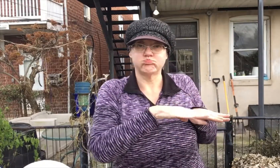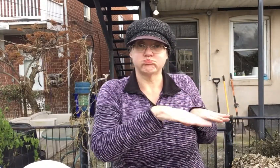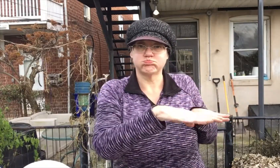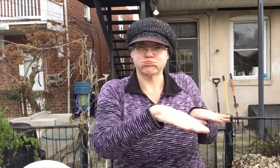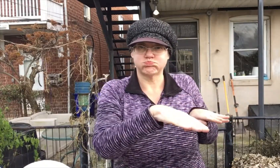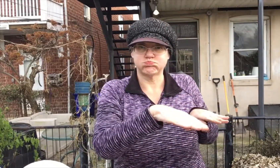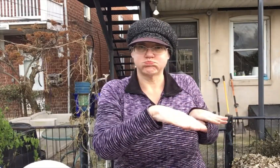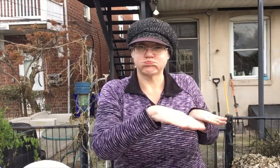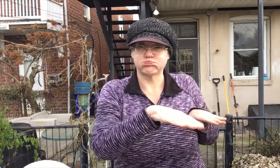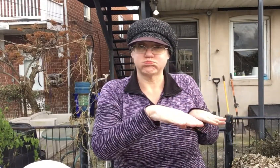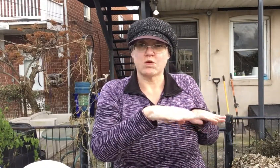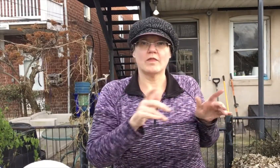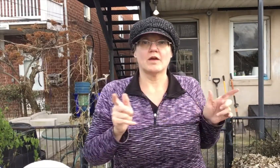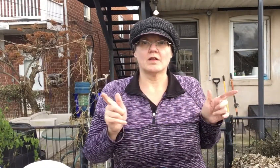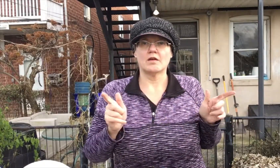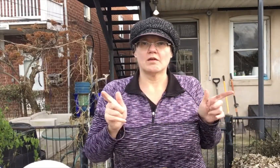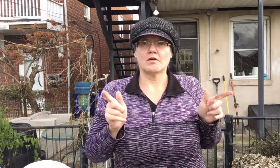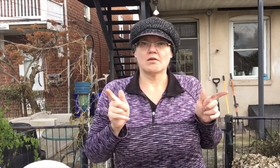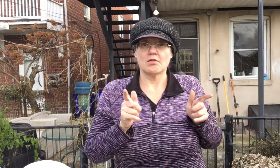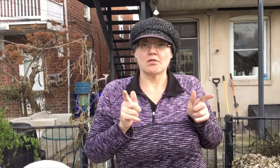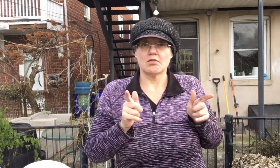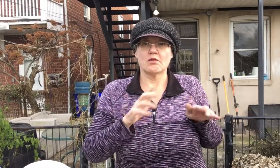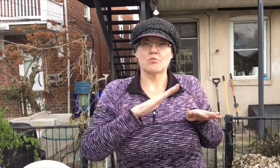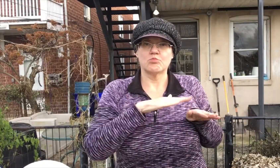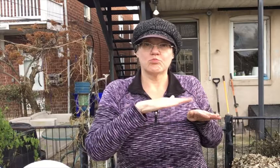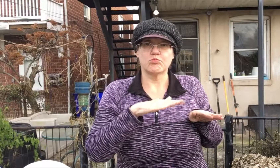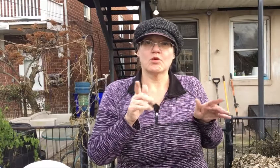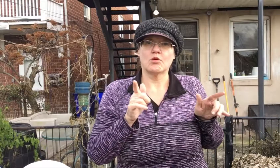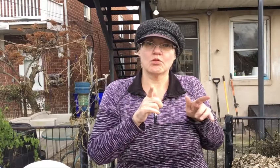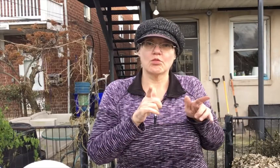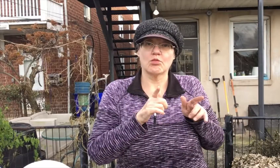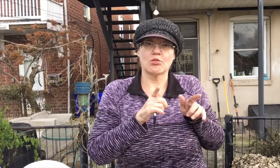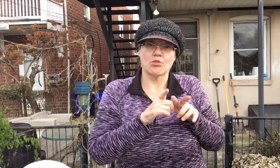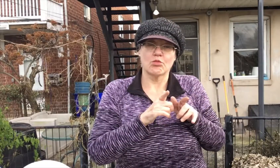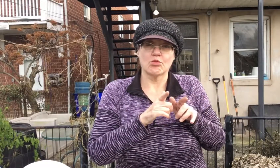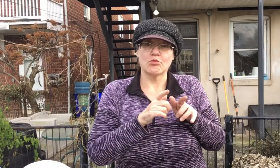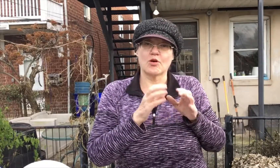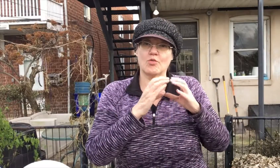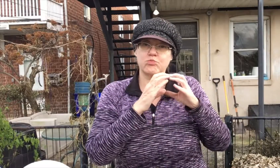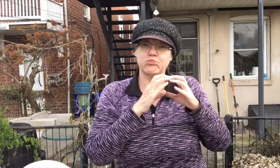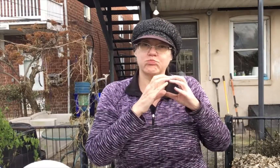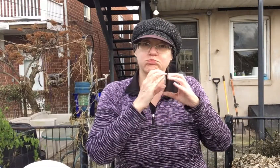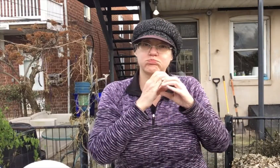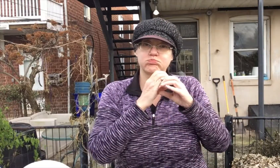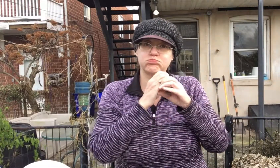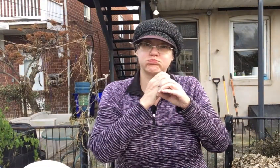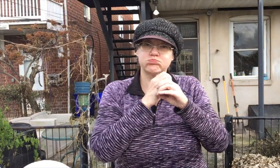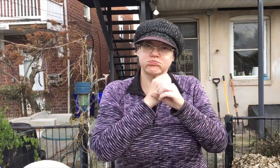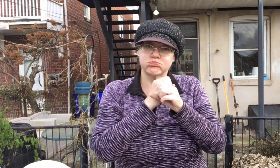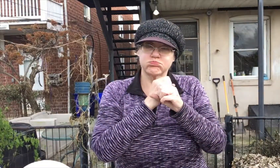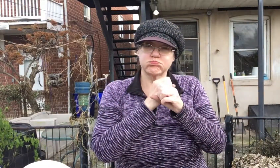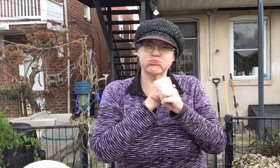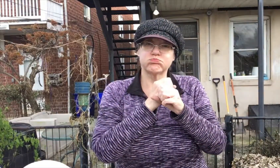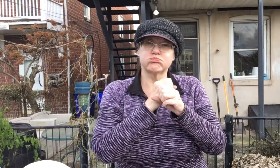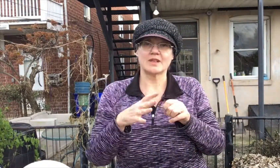Now first I'm going to put in the big logs, then the next size down, then the next size down, from bigger to